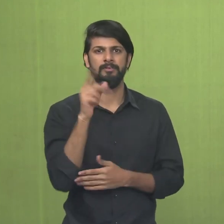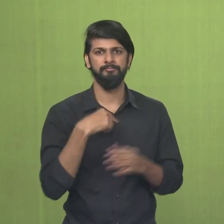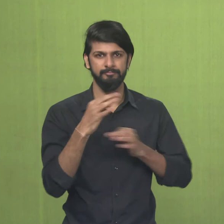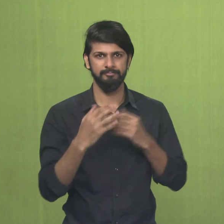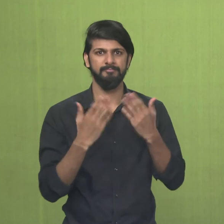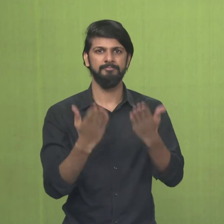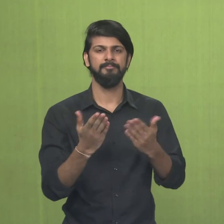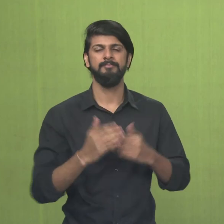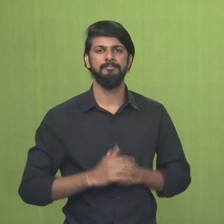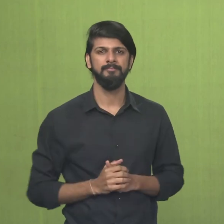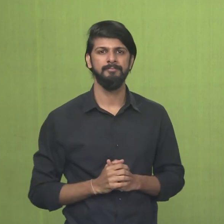Now we learn about the second painting.